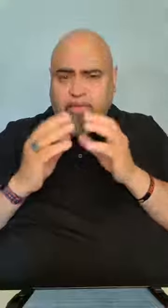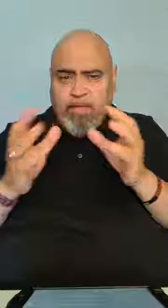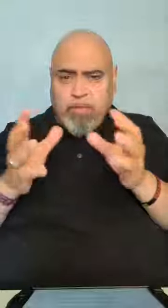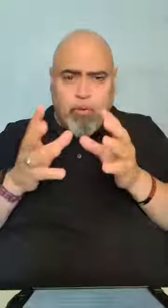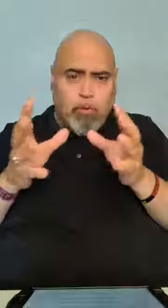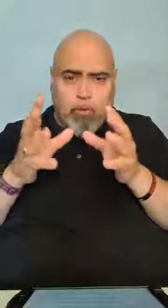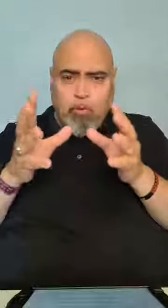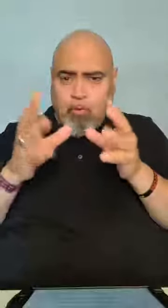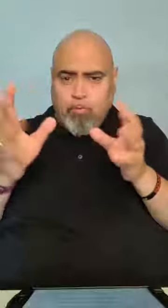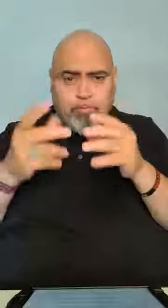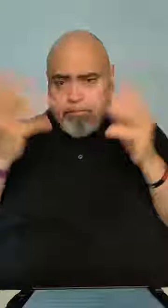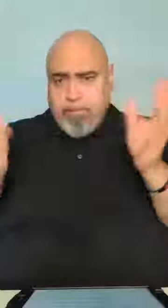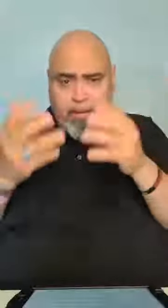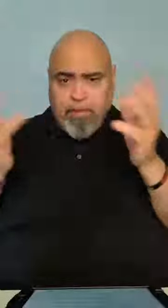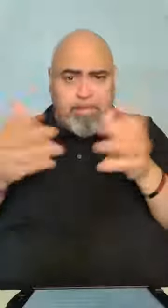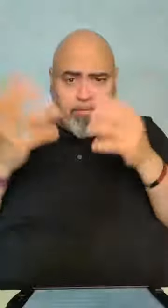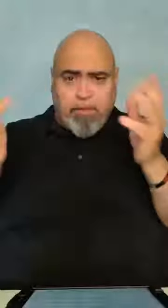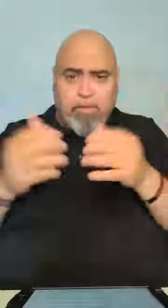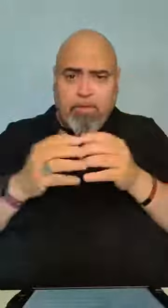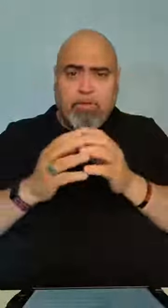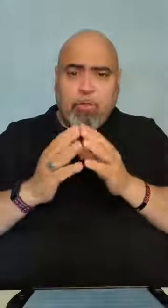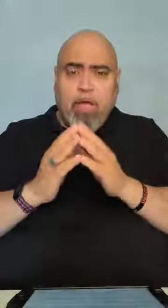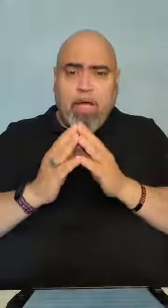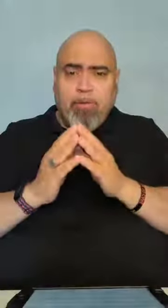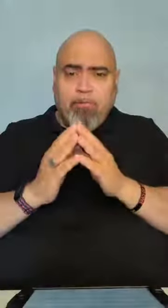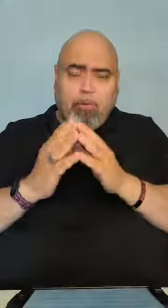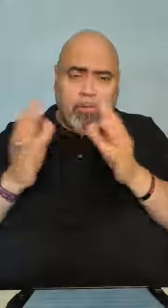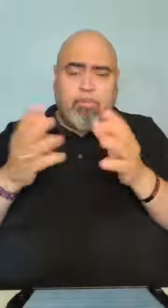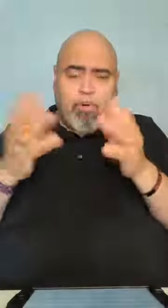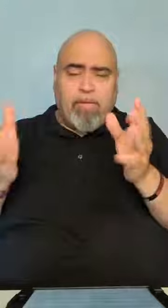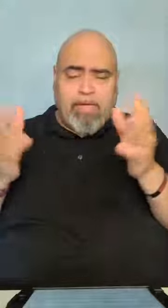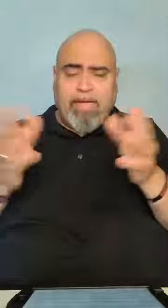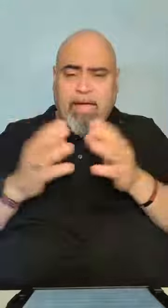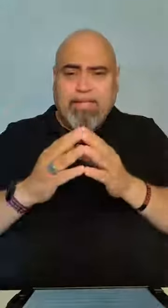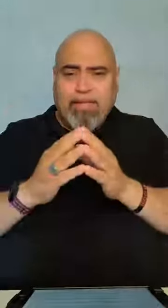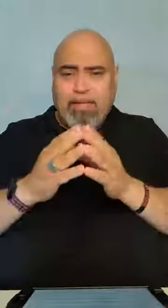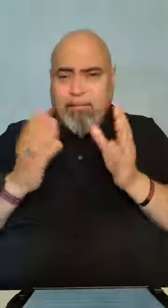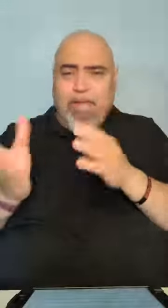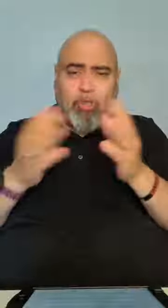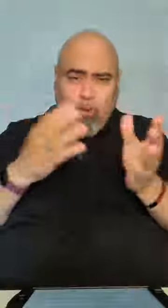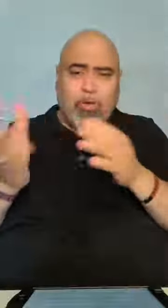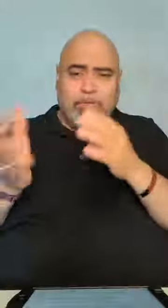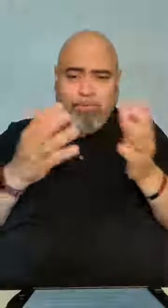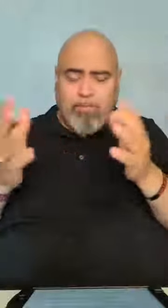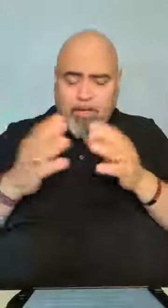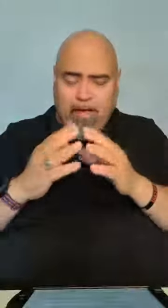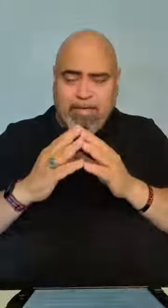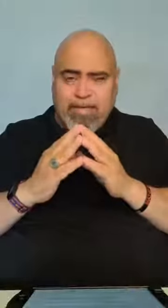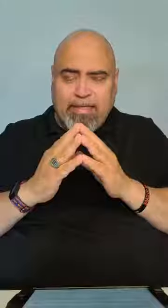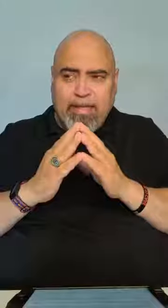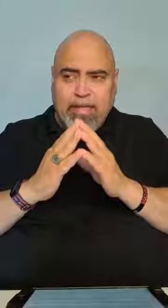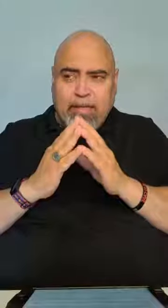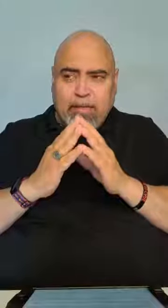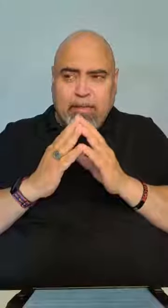Atheists, those who may believe that there is no God, most of them are really agnostic. They are not sure if God exists. And